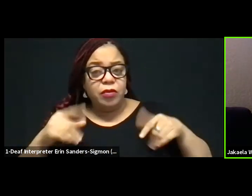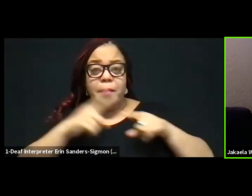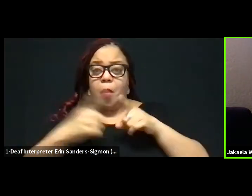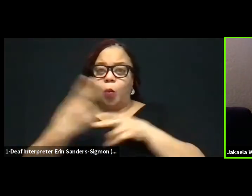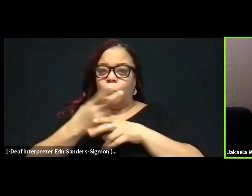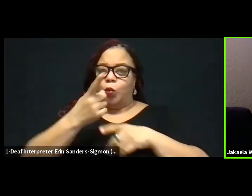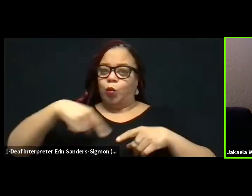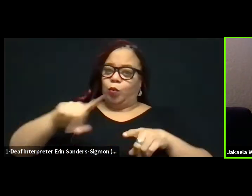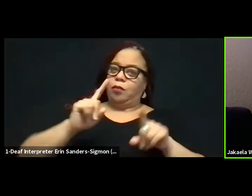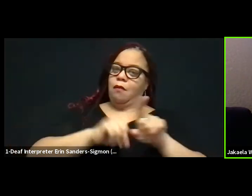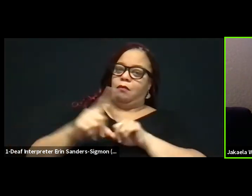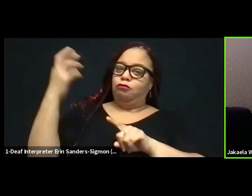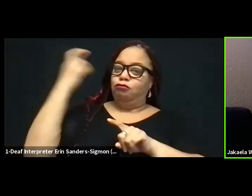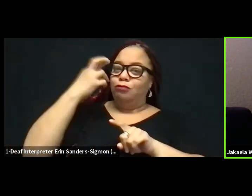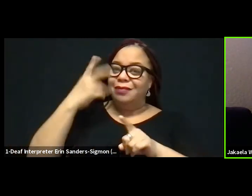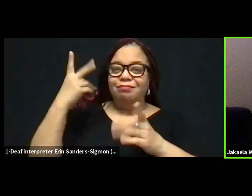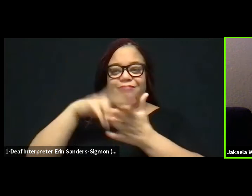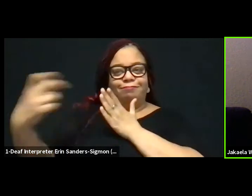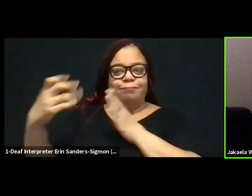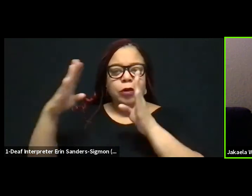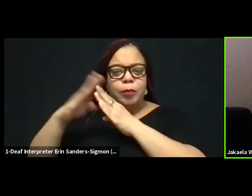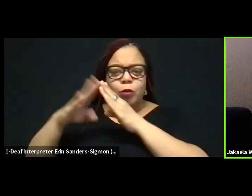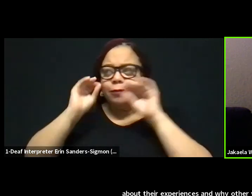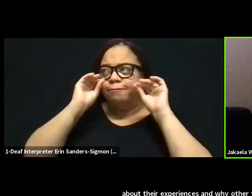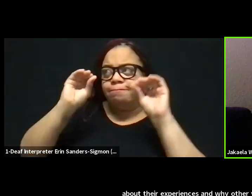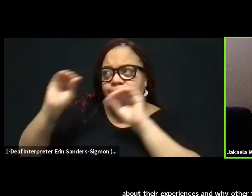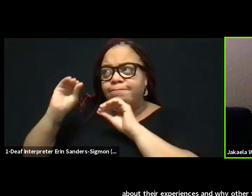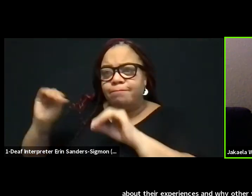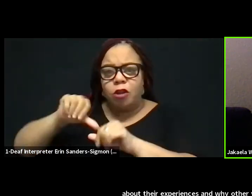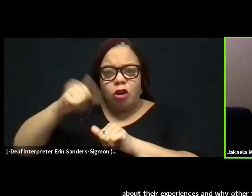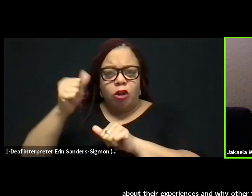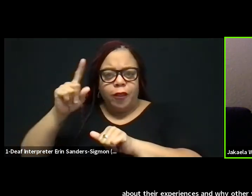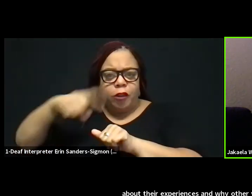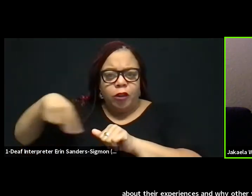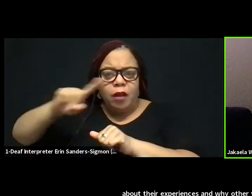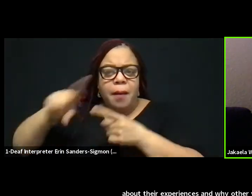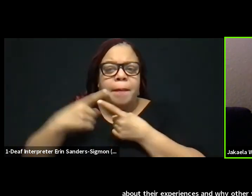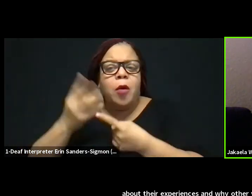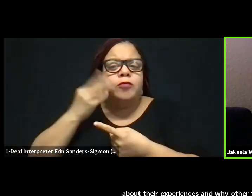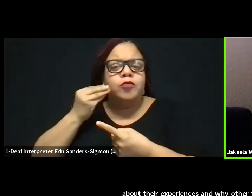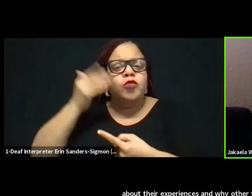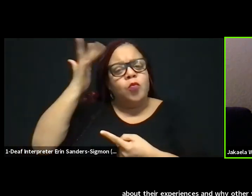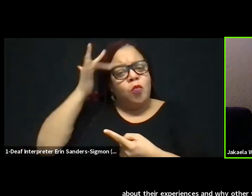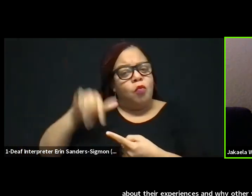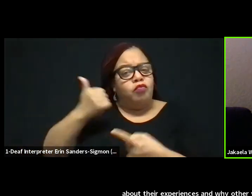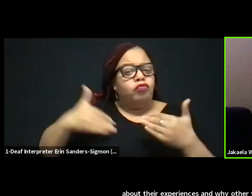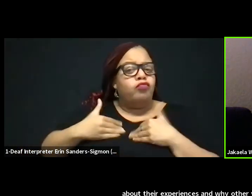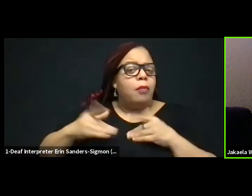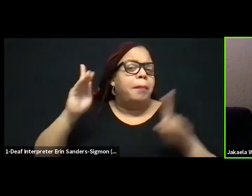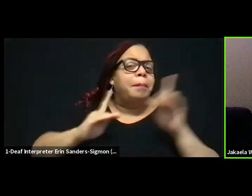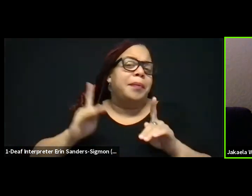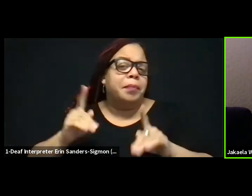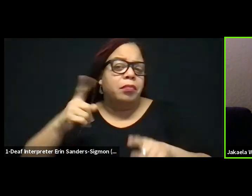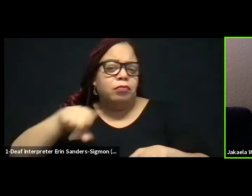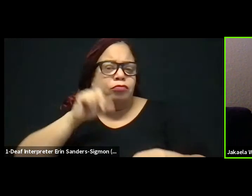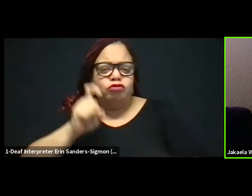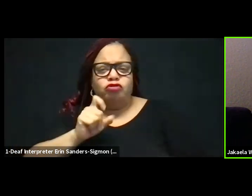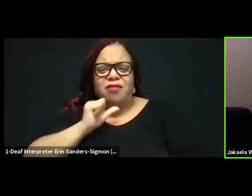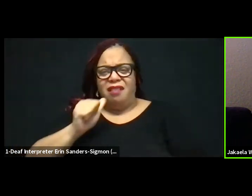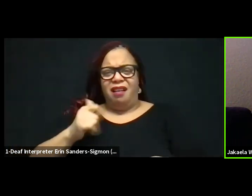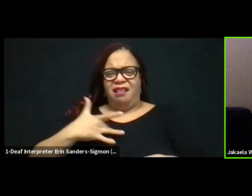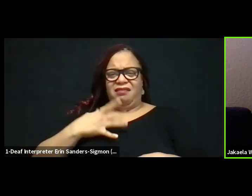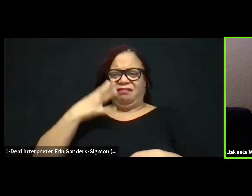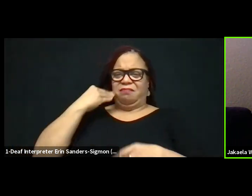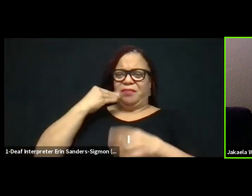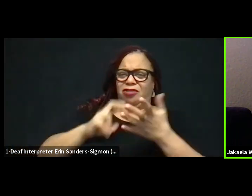young people shouldn't be experiencing the things that we all do experience as a result of our parent being incarcerated.